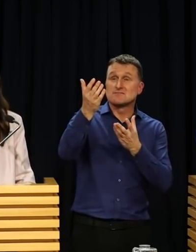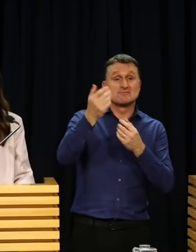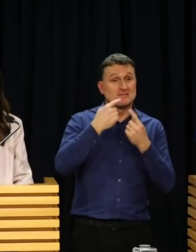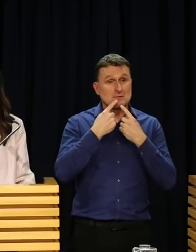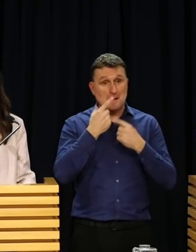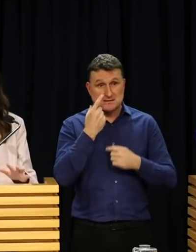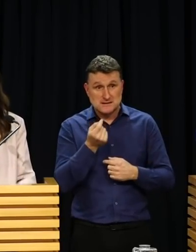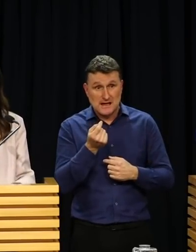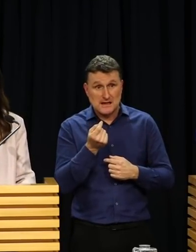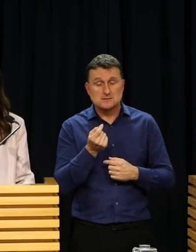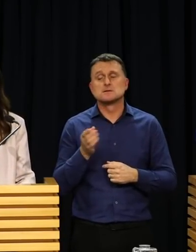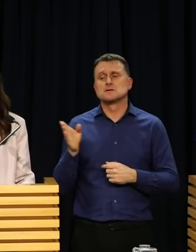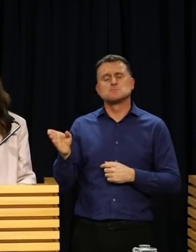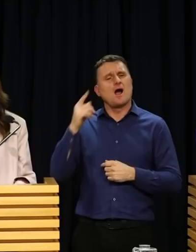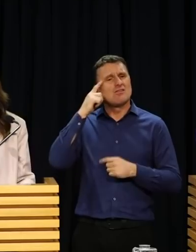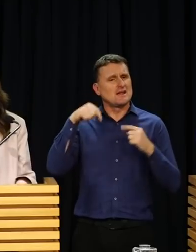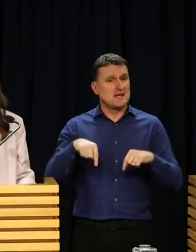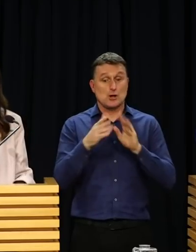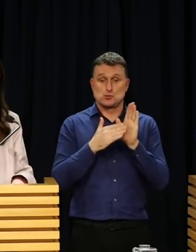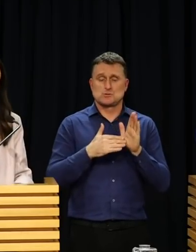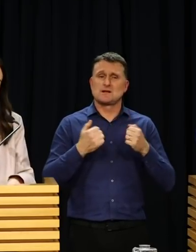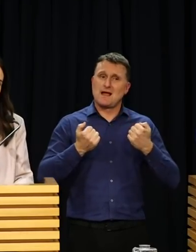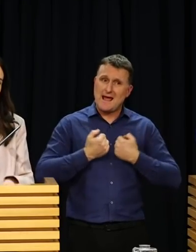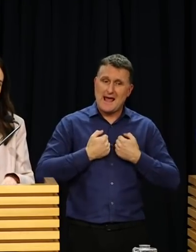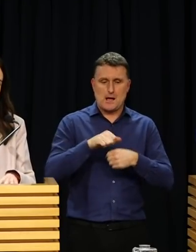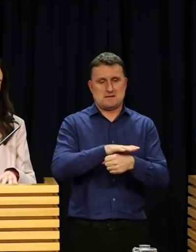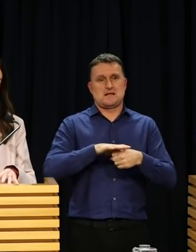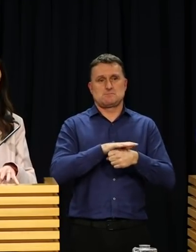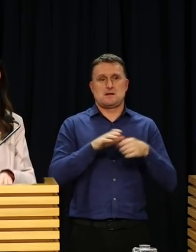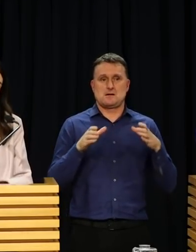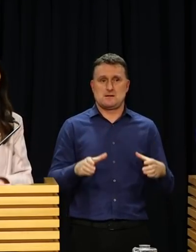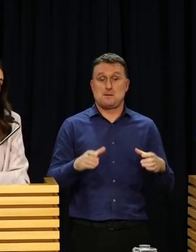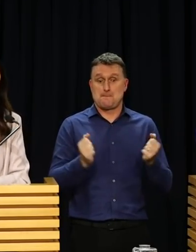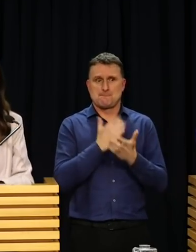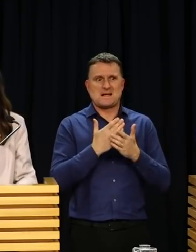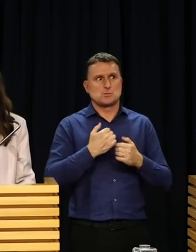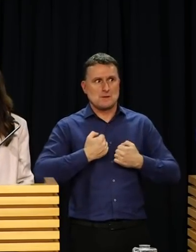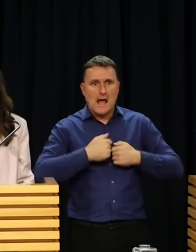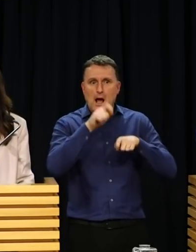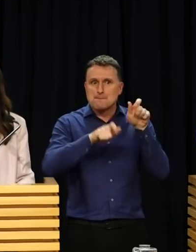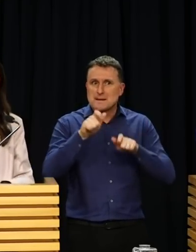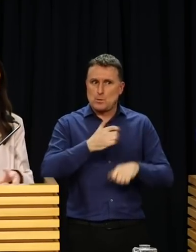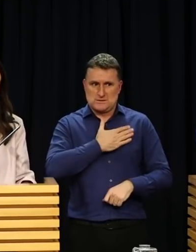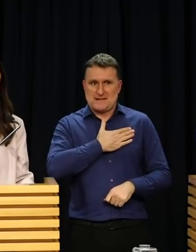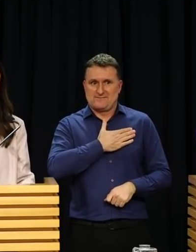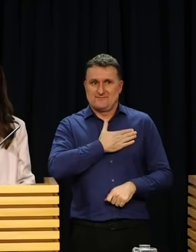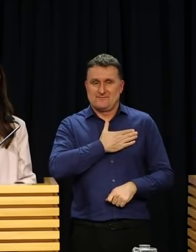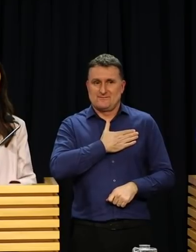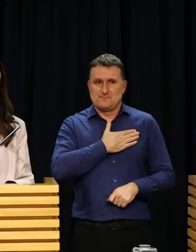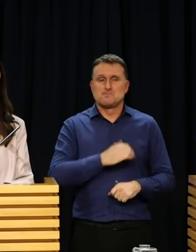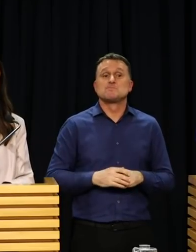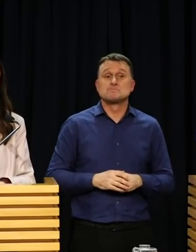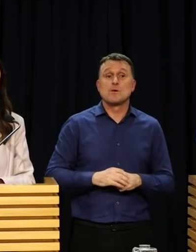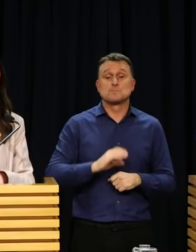think ultimately we start from our own place. You know, our job is to make New Zealanders safer. The Christchurch call